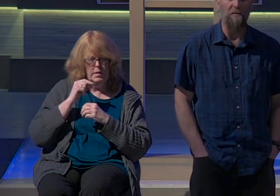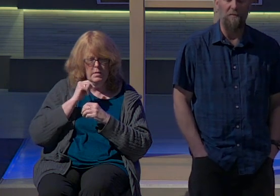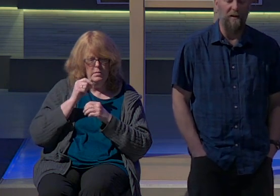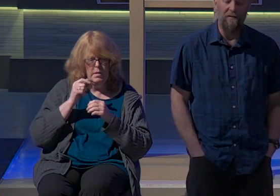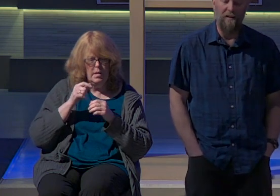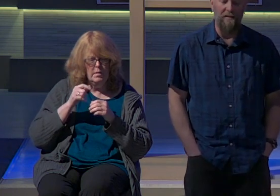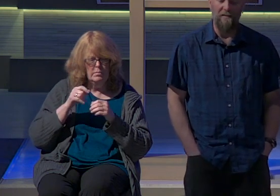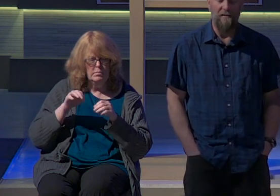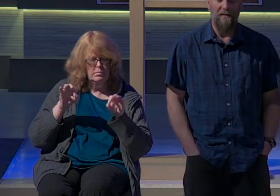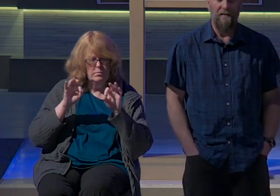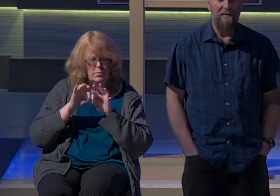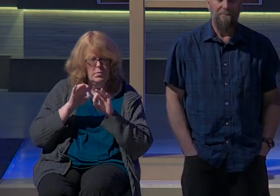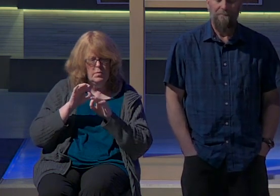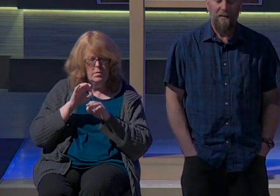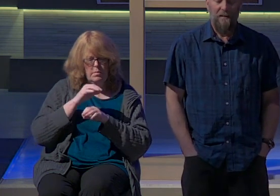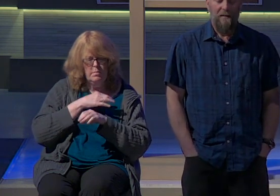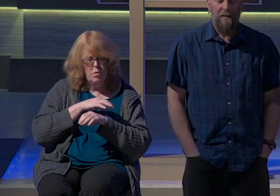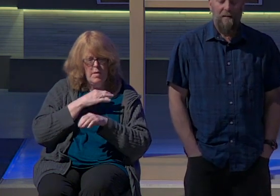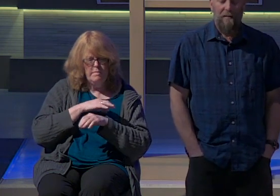useful, but rather as